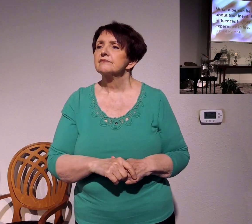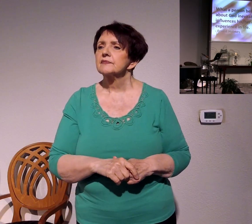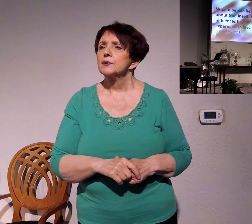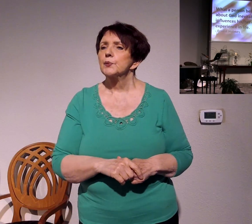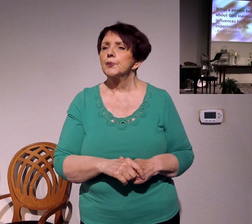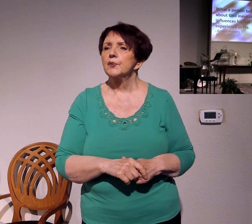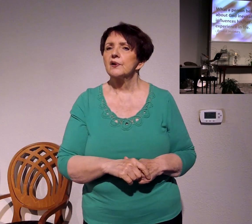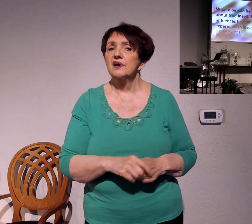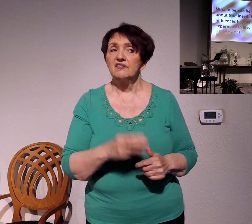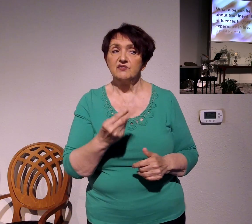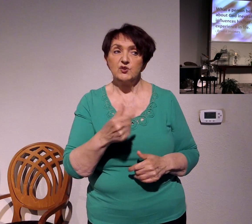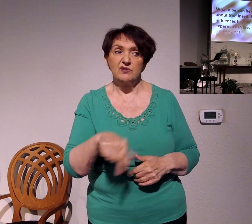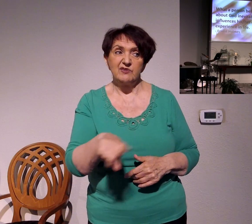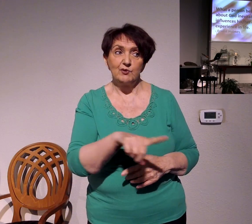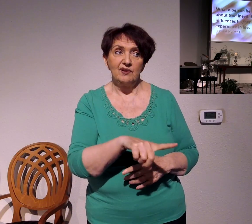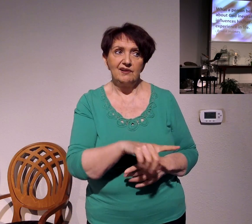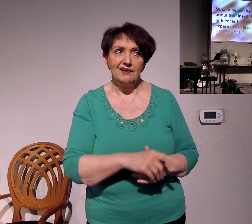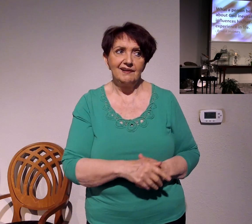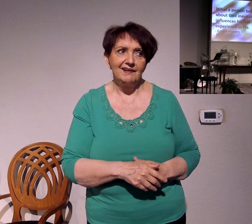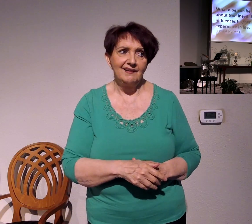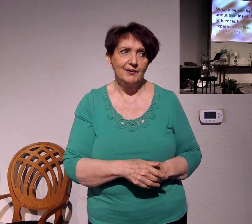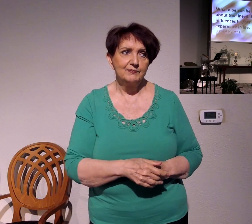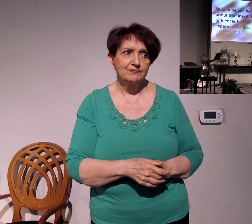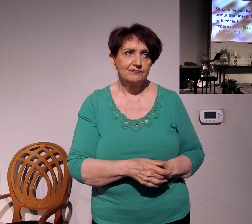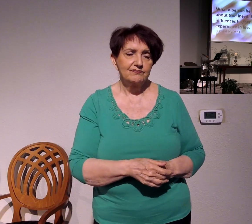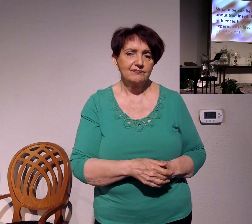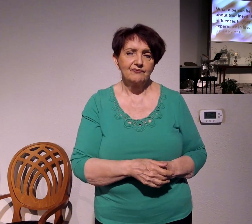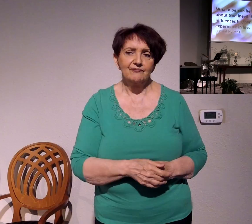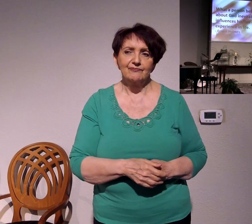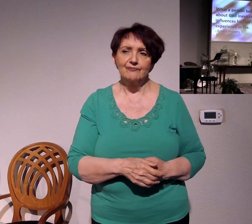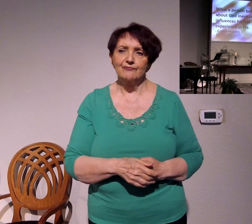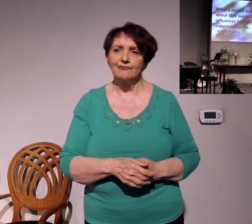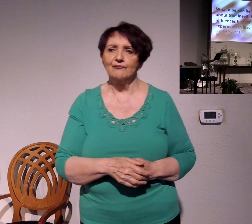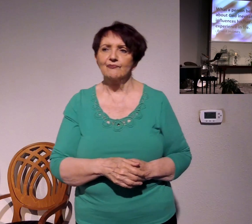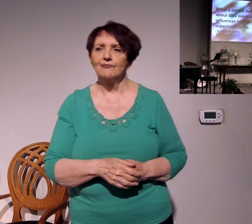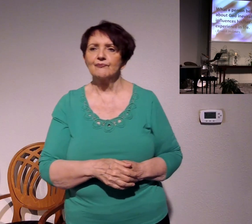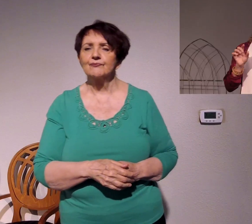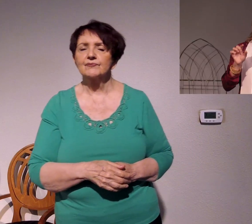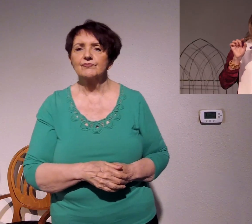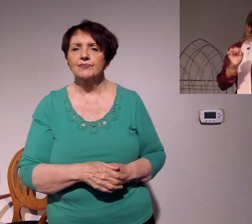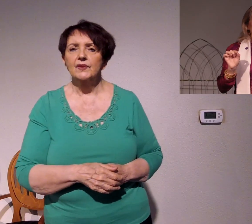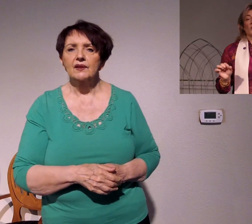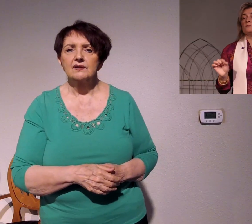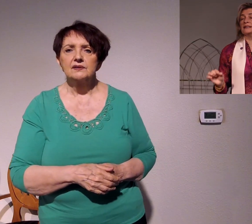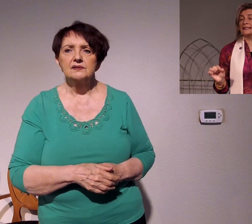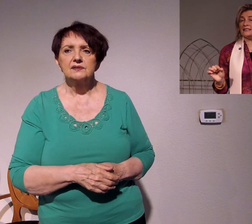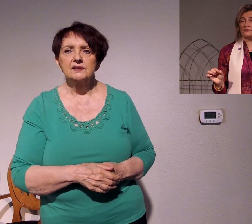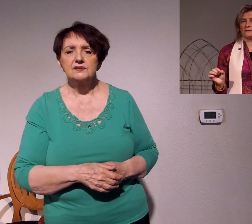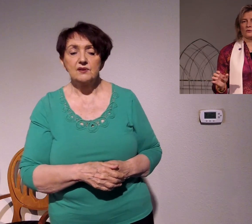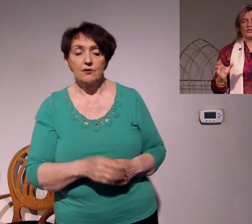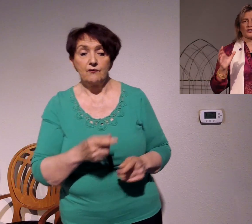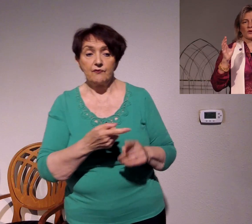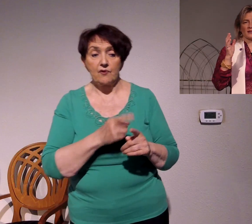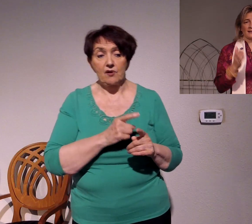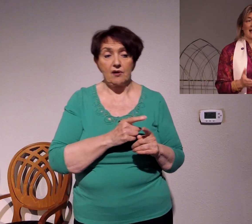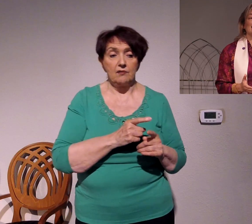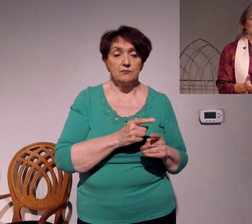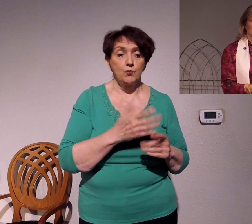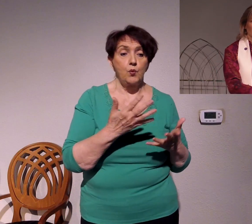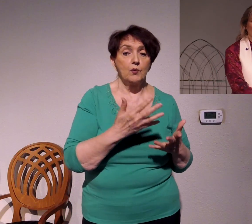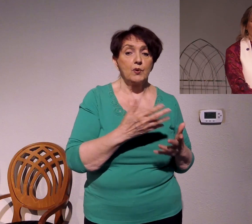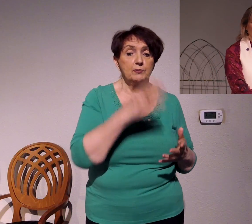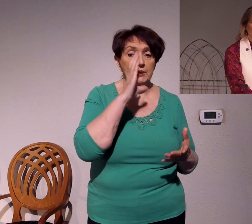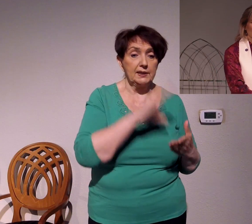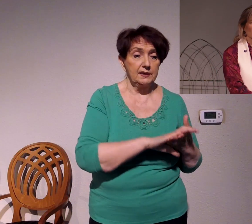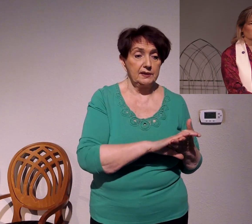A few of you. So from what we believe, which is one of the